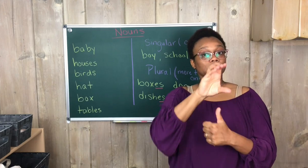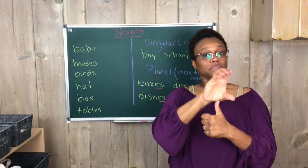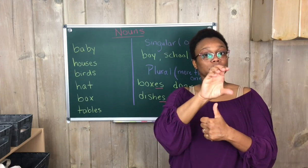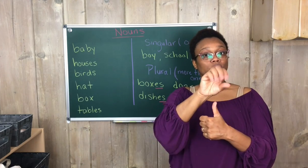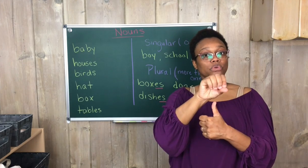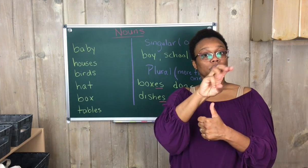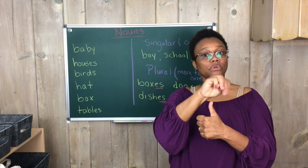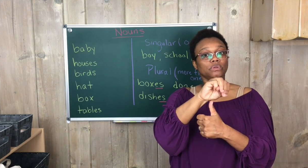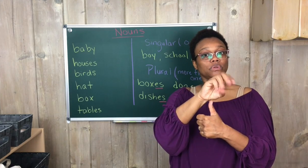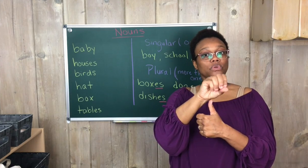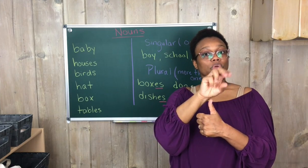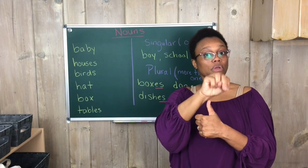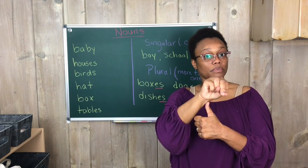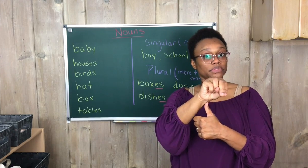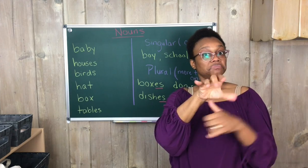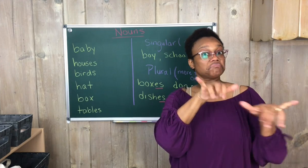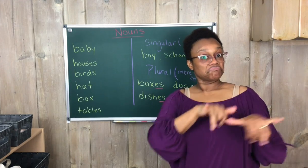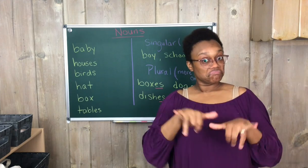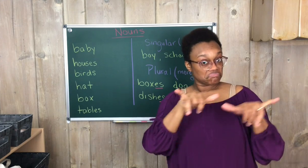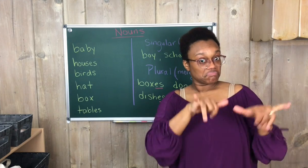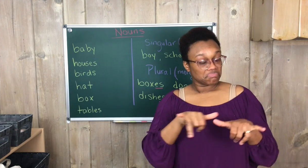can be common nouns